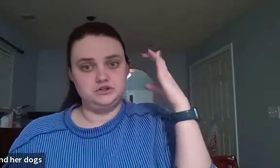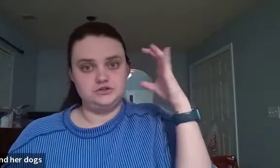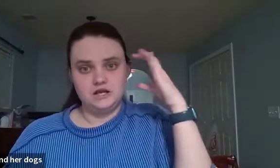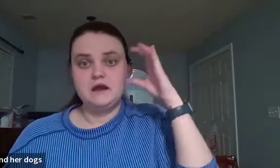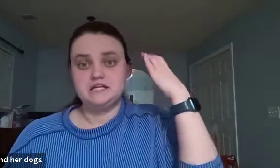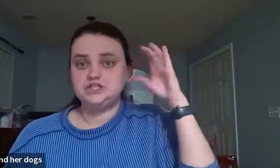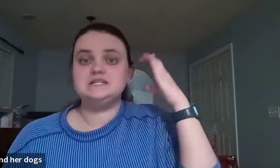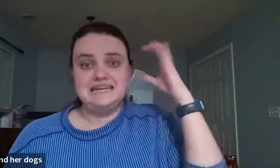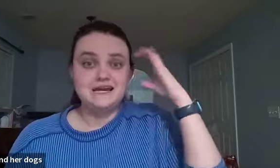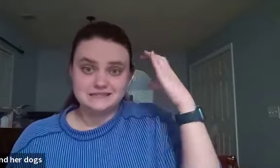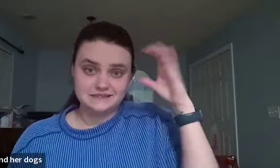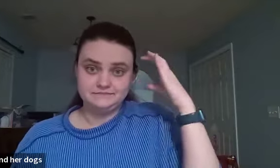you're talking about, it's just a cousin.